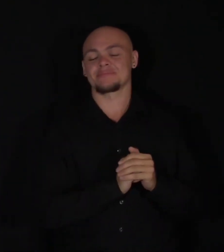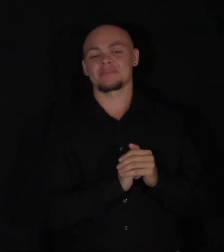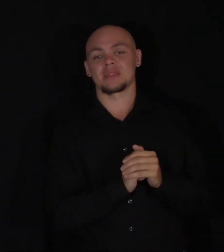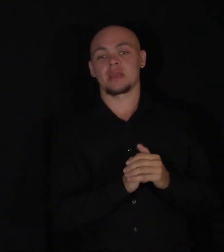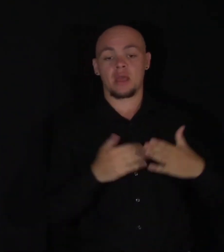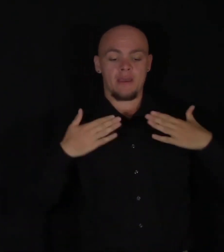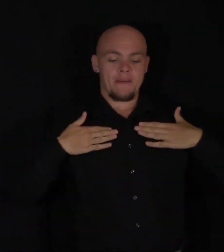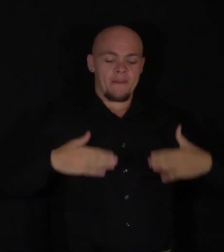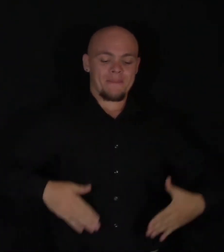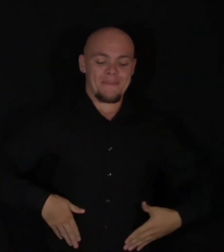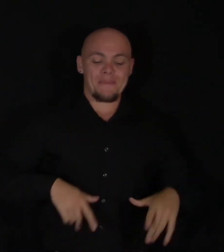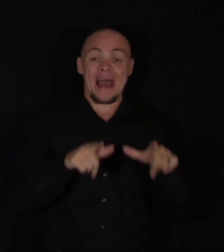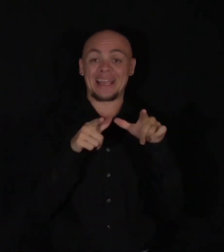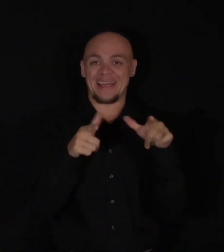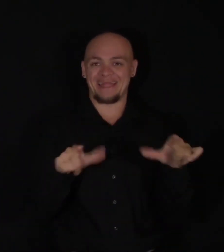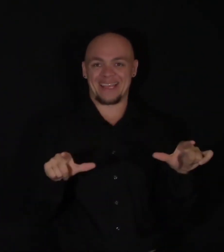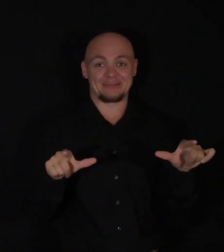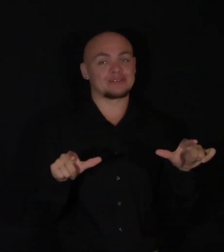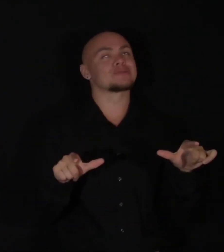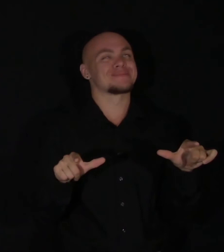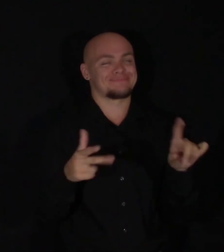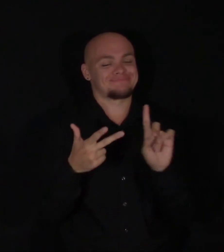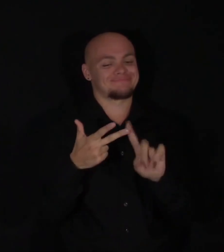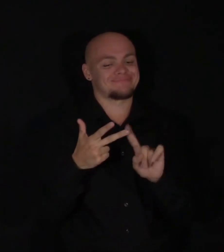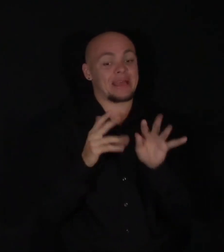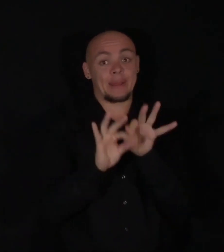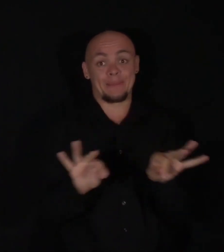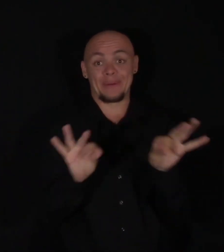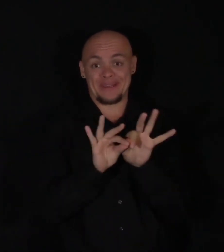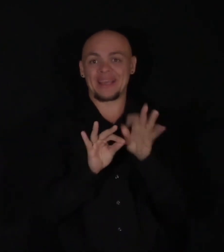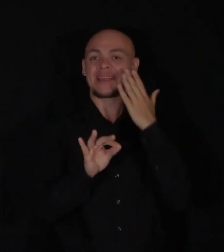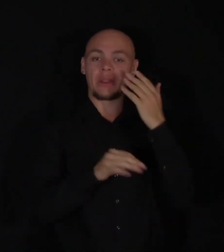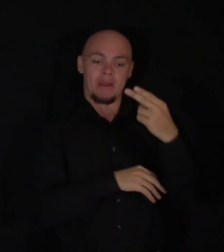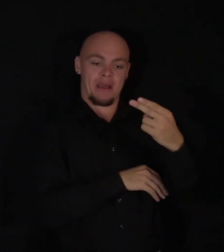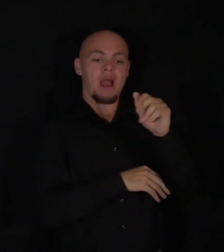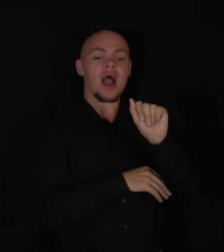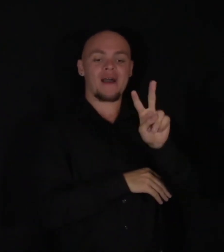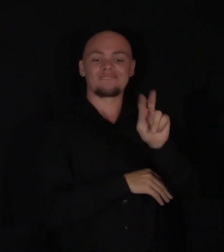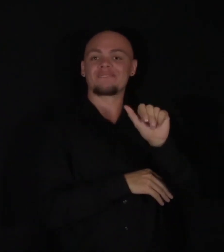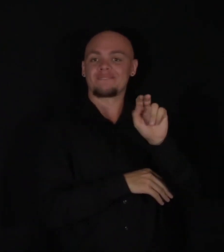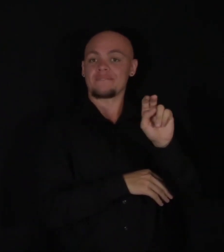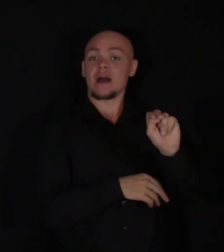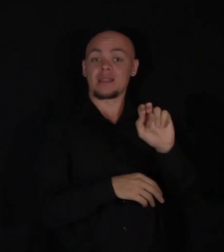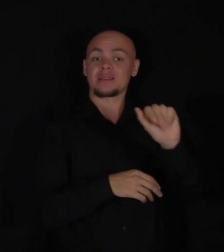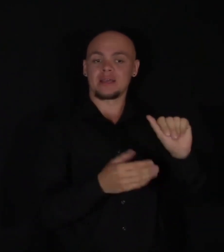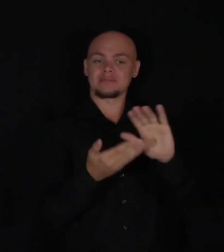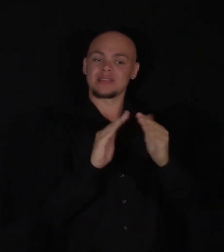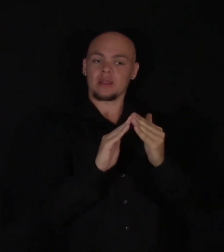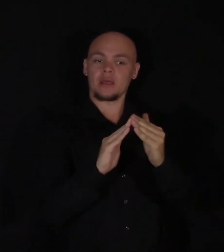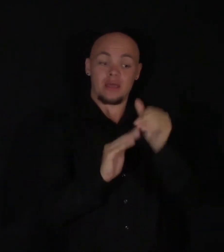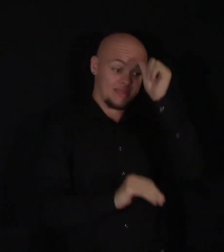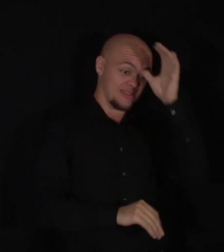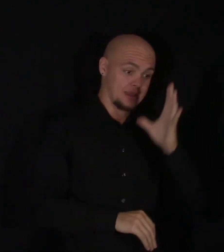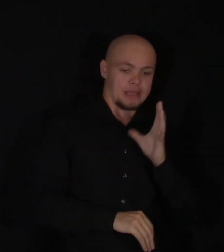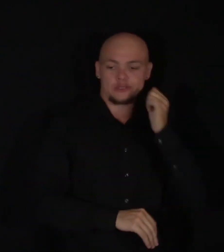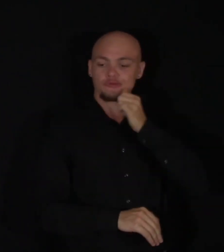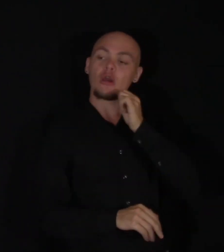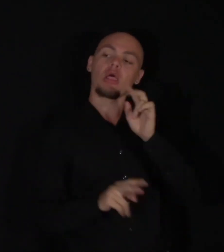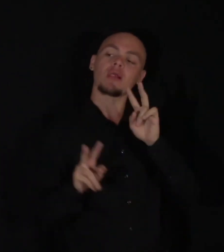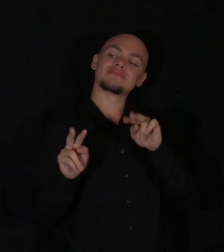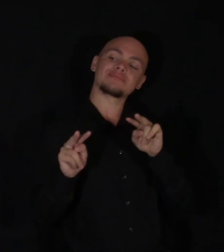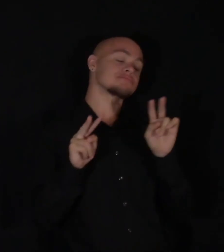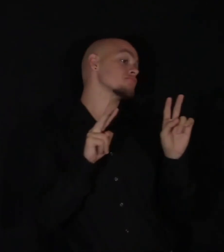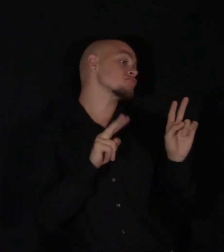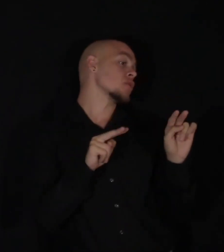Body language. When you walk on the streets of Havana, guys and girls check each other out in the open all the